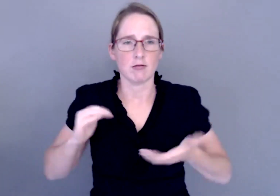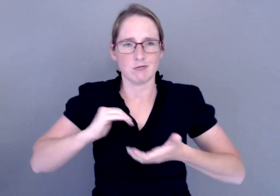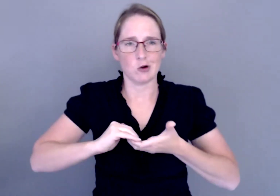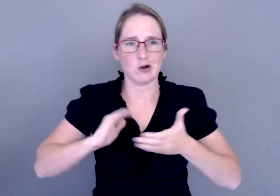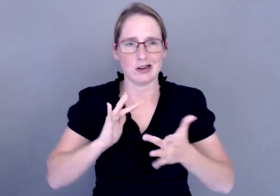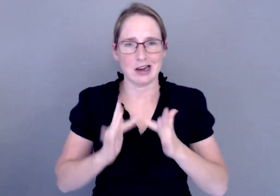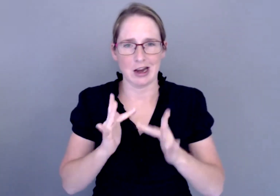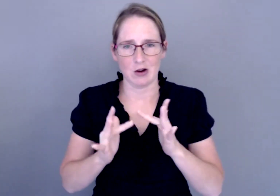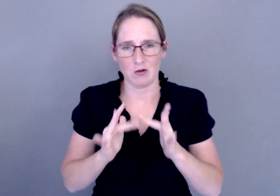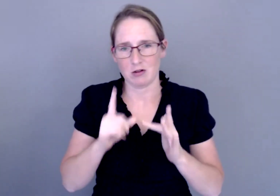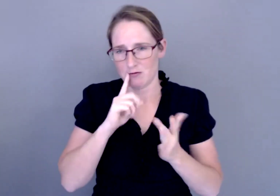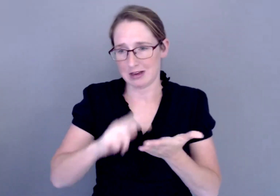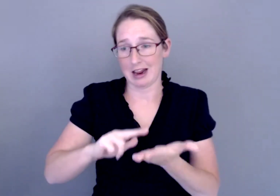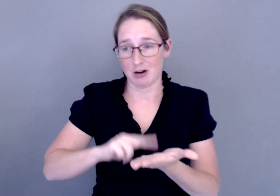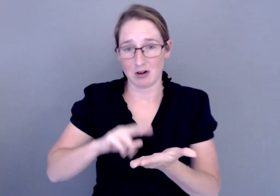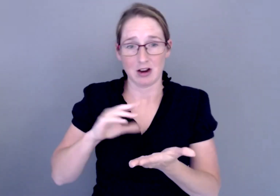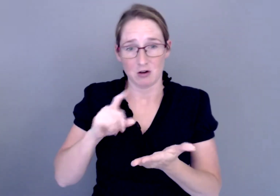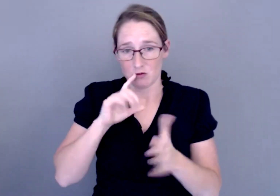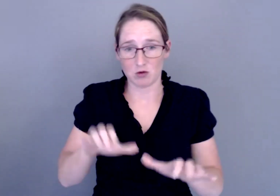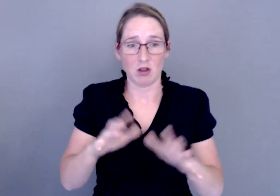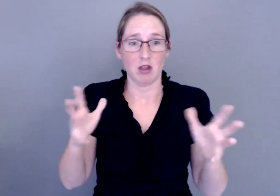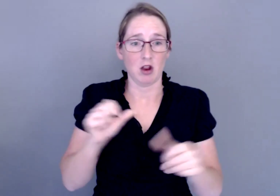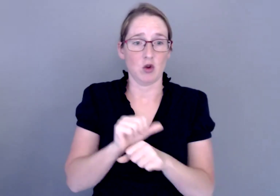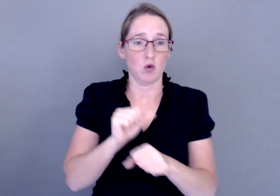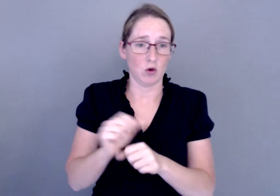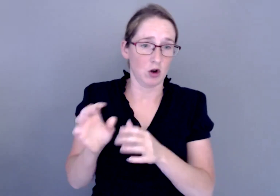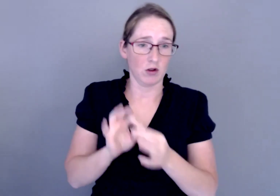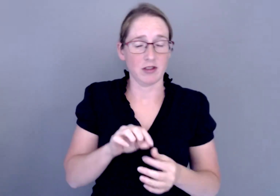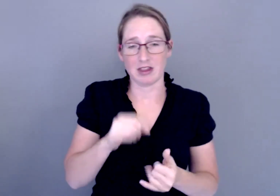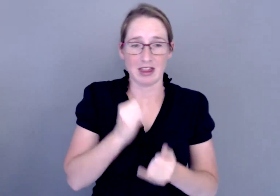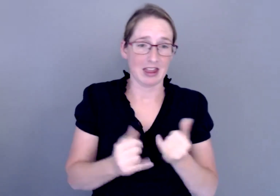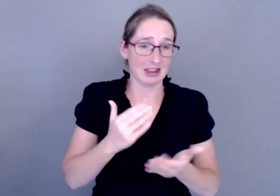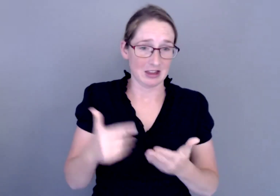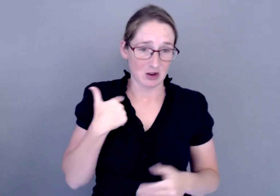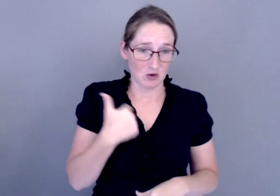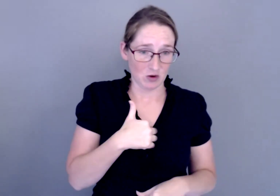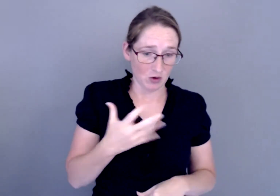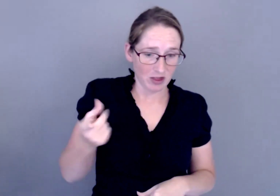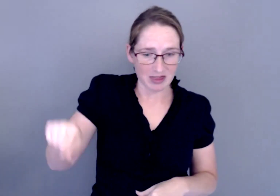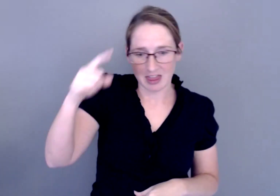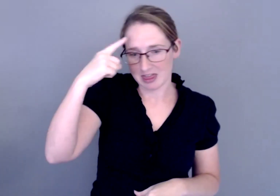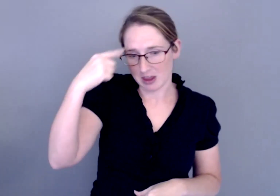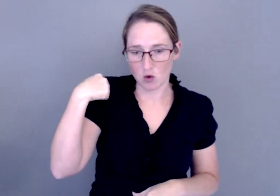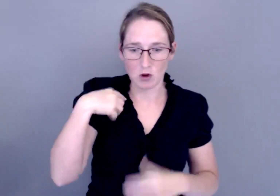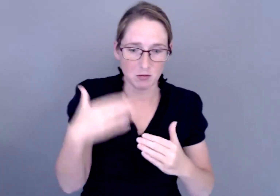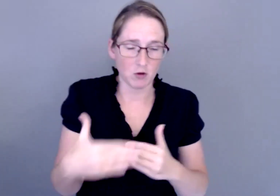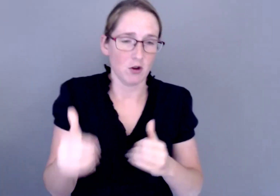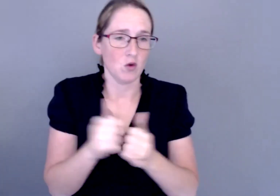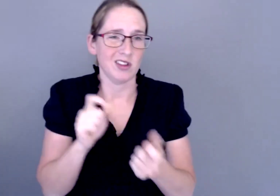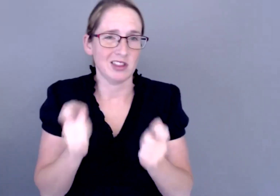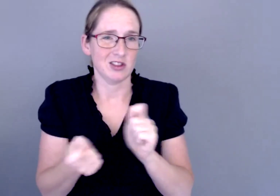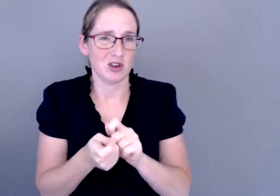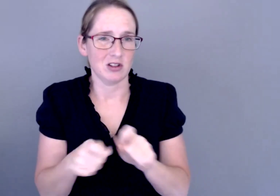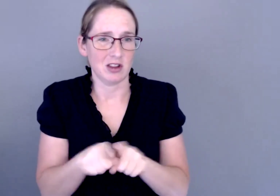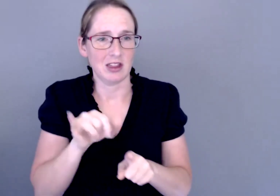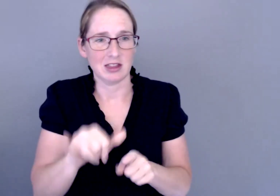network that is contracted out and do a lot of the work around them. And the last thing we want is them thinking that we're moving forward with a change like that